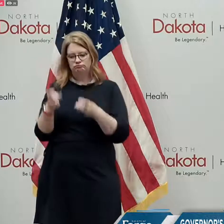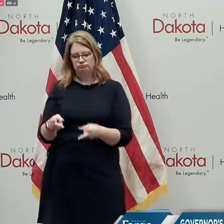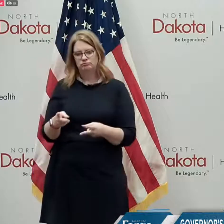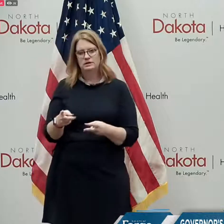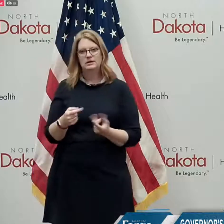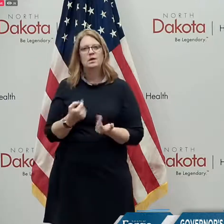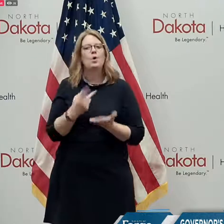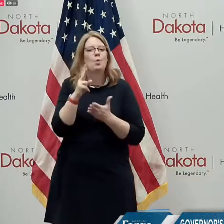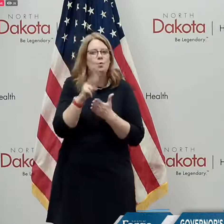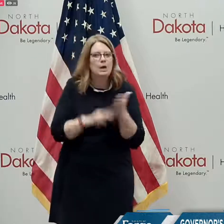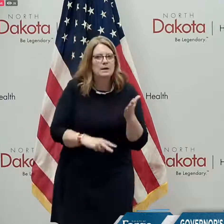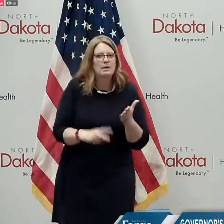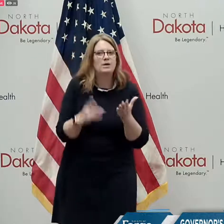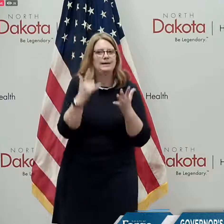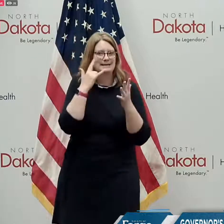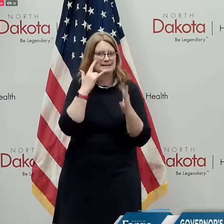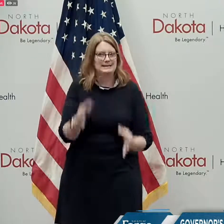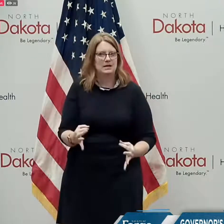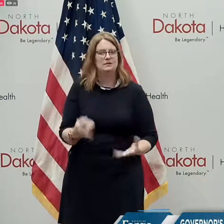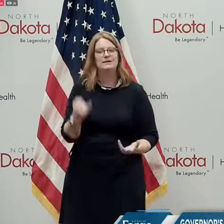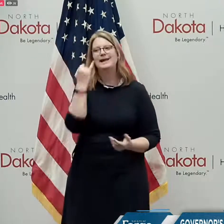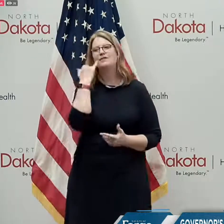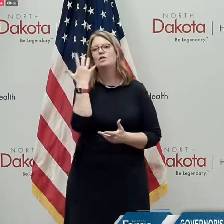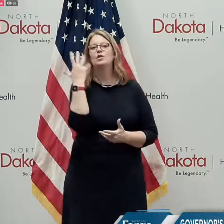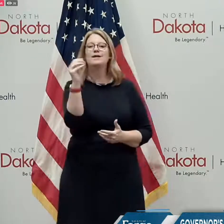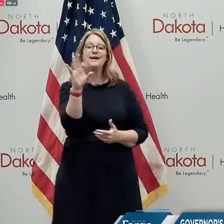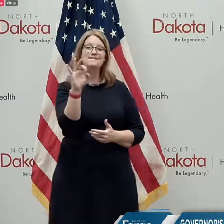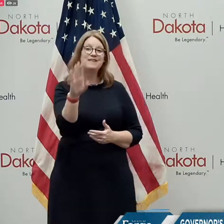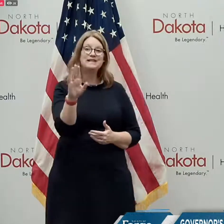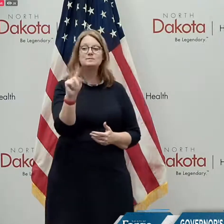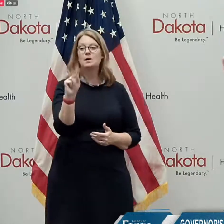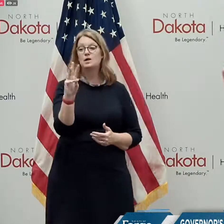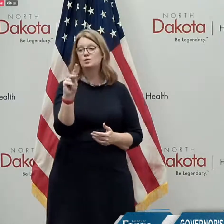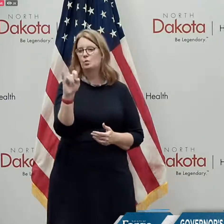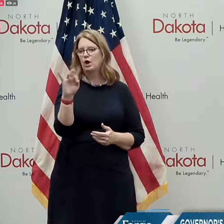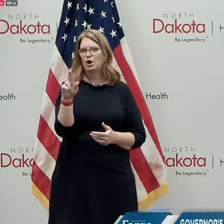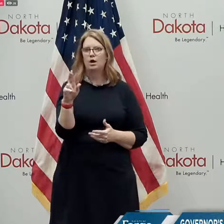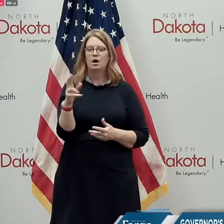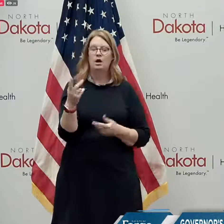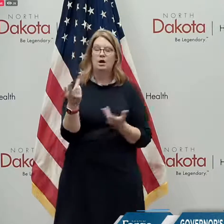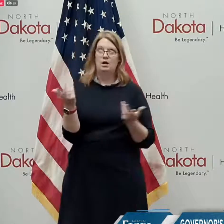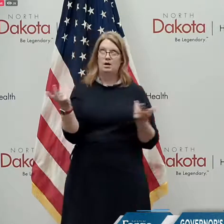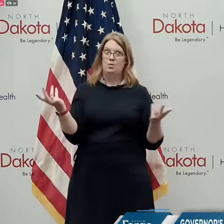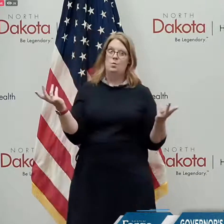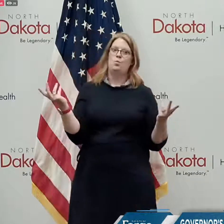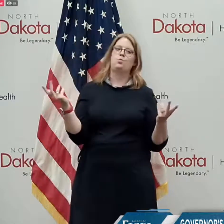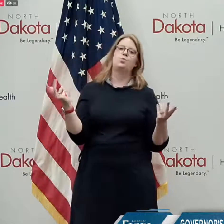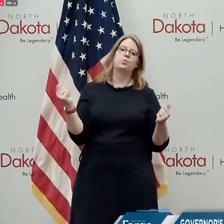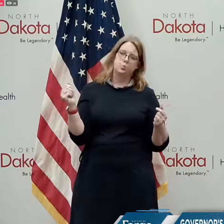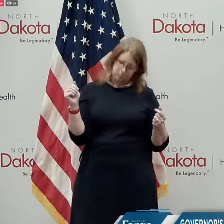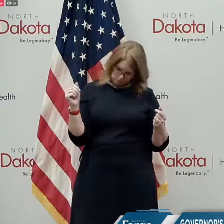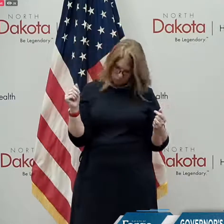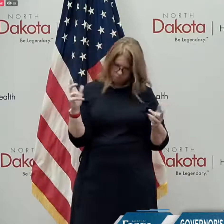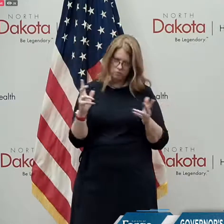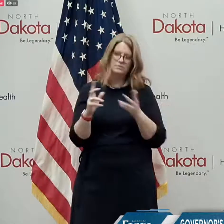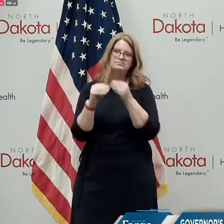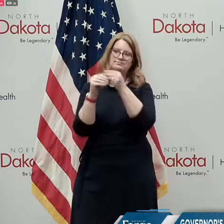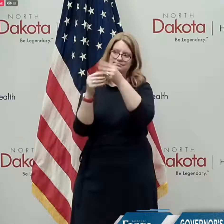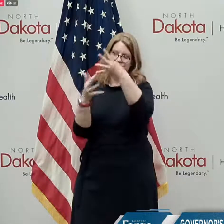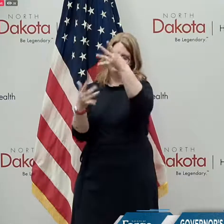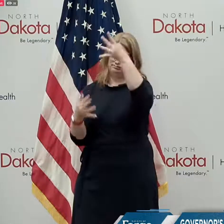basis. I will tell you, if you go out to Twitter or Facebook, there's all kinds of conversations and all kinds